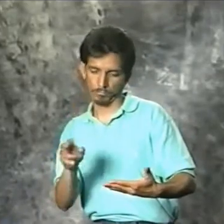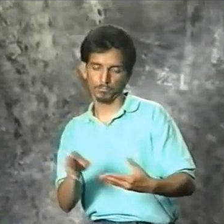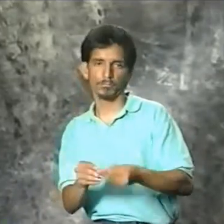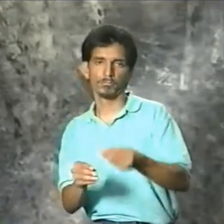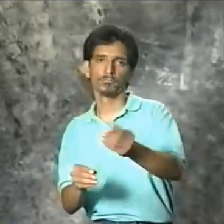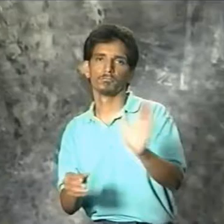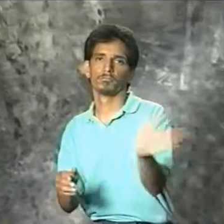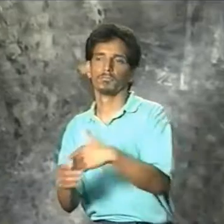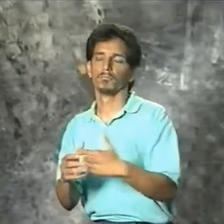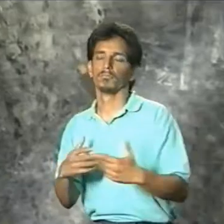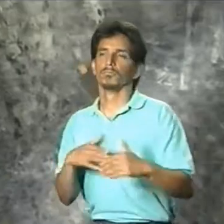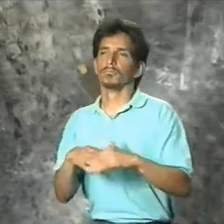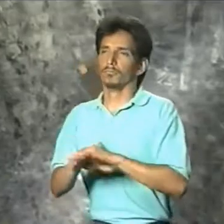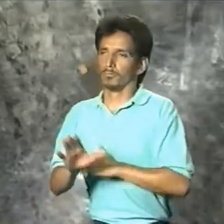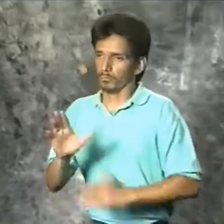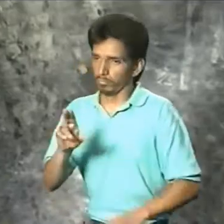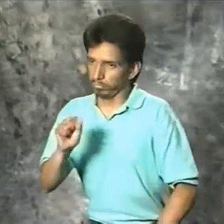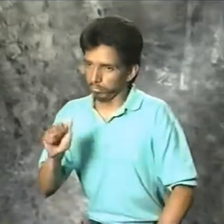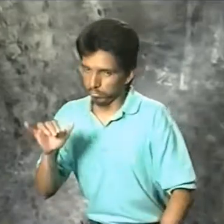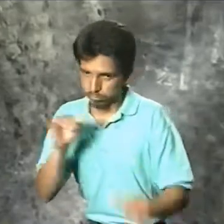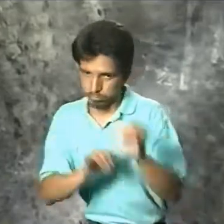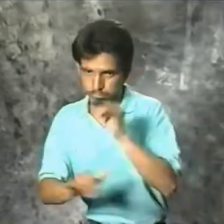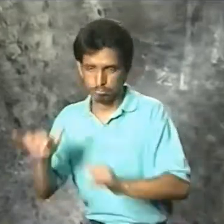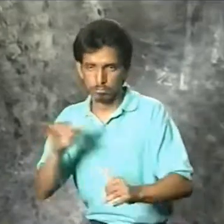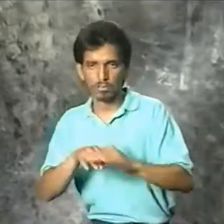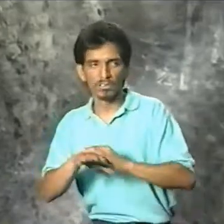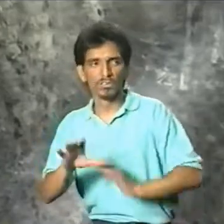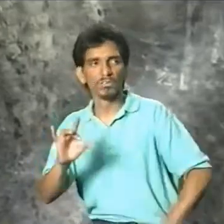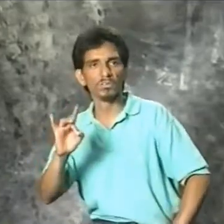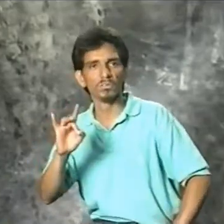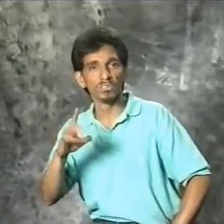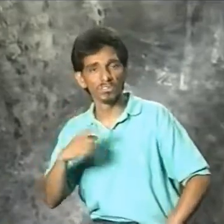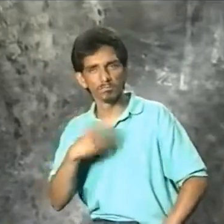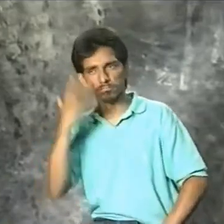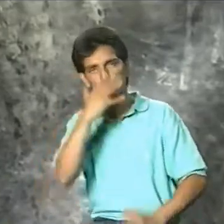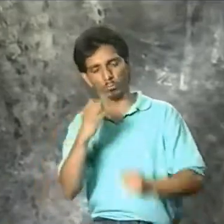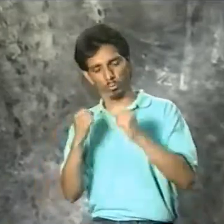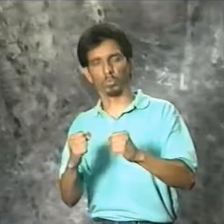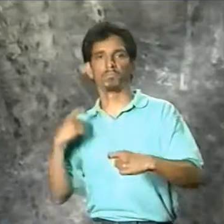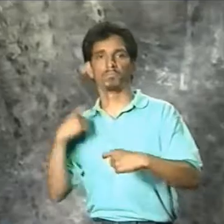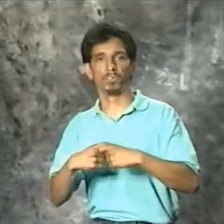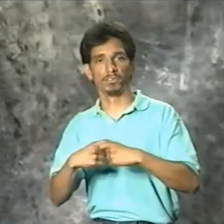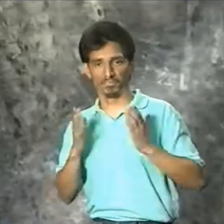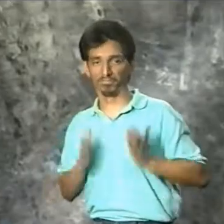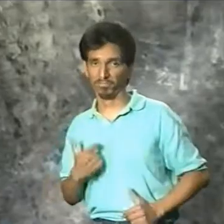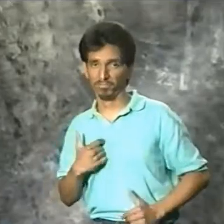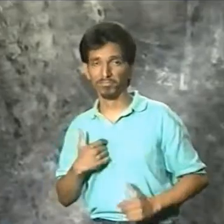everything back and forth. Eventually gave it back to me and told me I could go on through. Oh my gosh. You know,